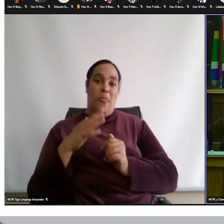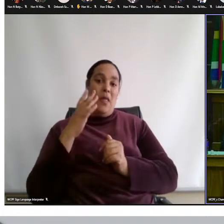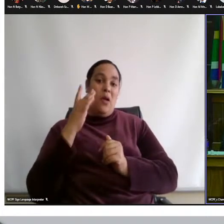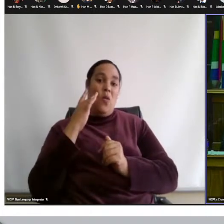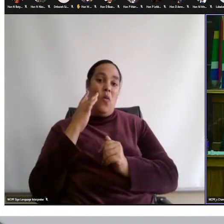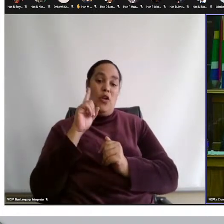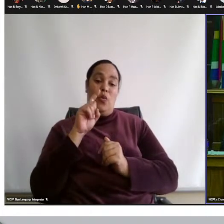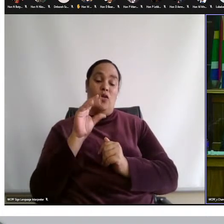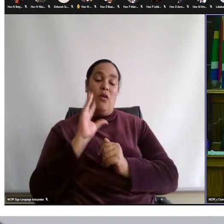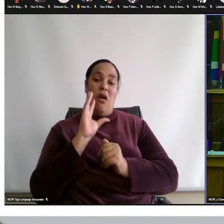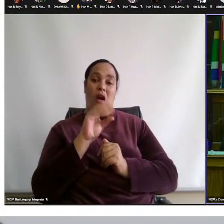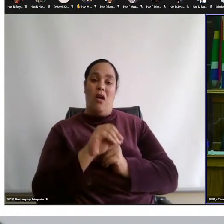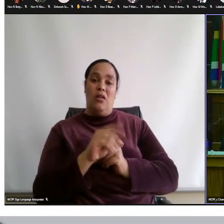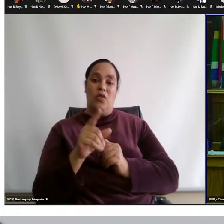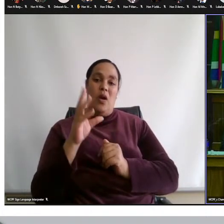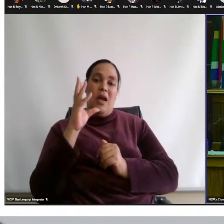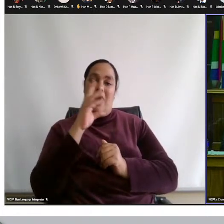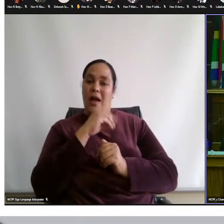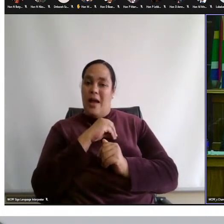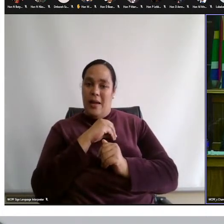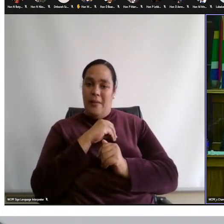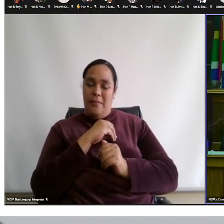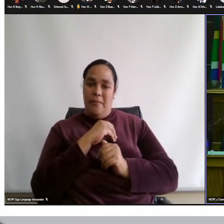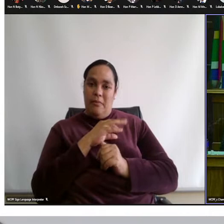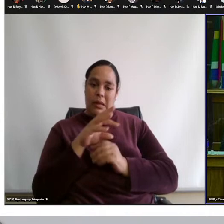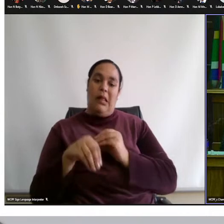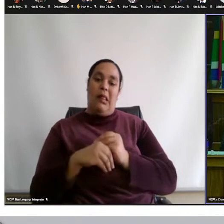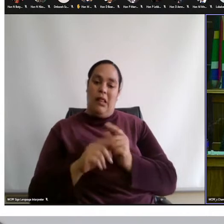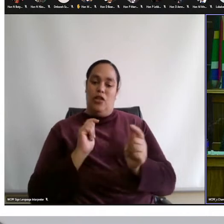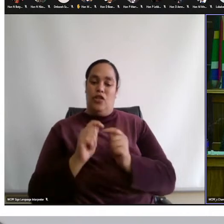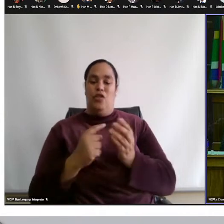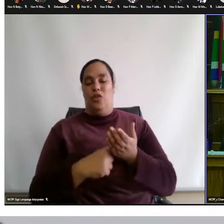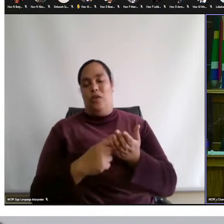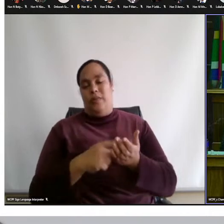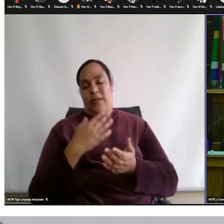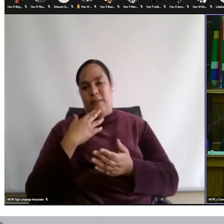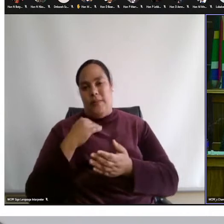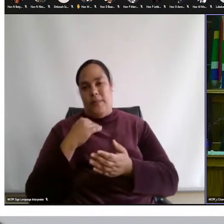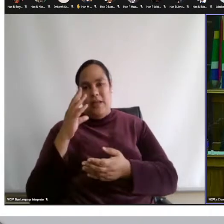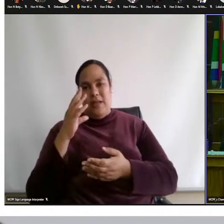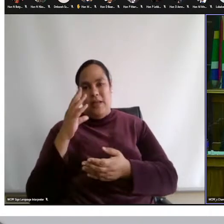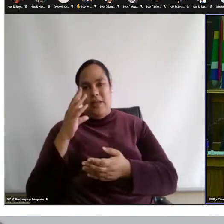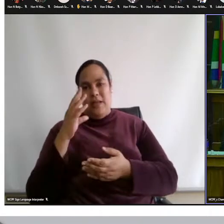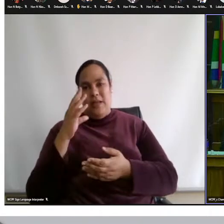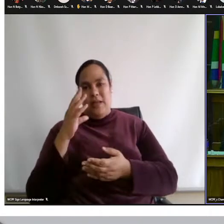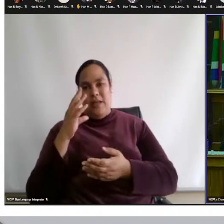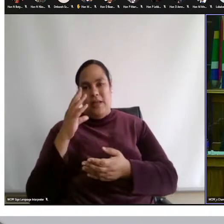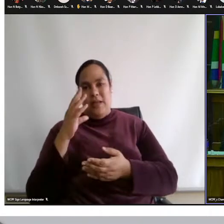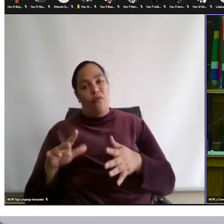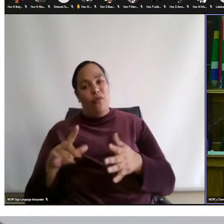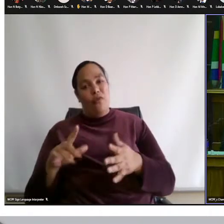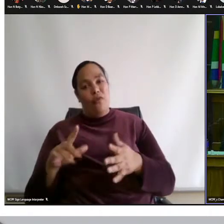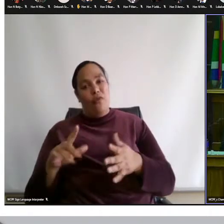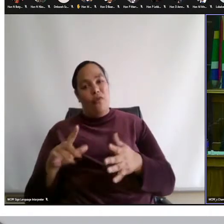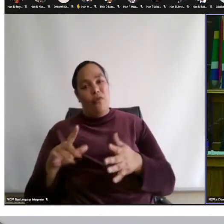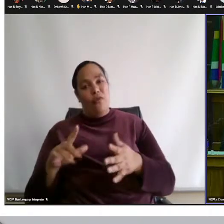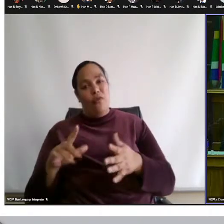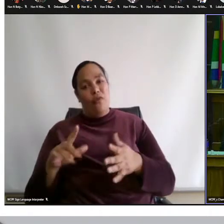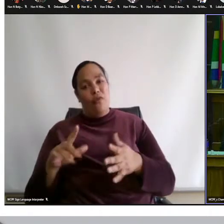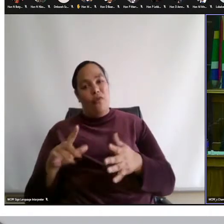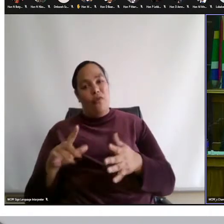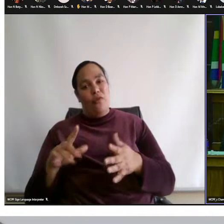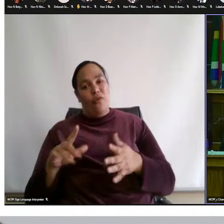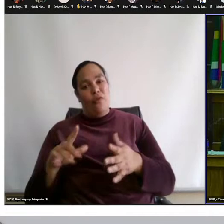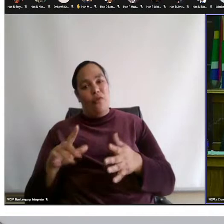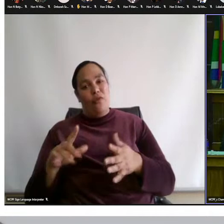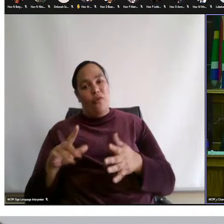a question, you don't enter into a debate. You've done more of a debate than asking the question, and I don't want